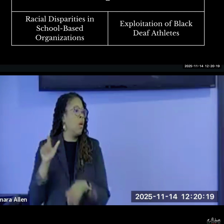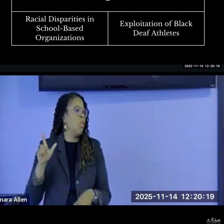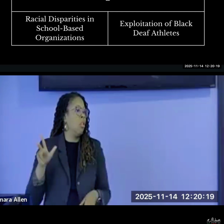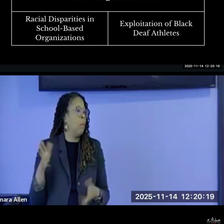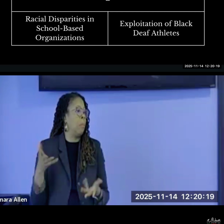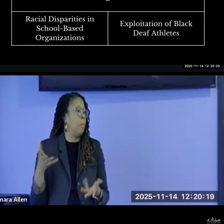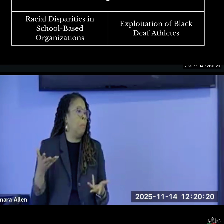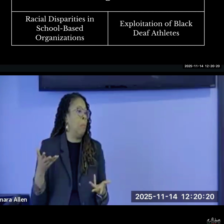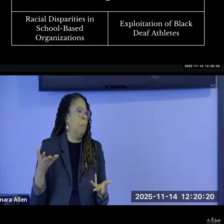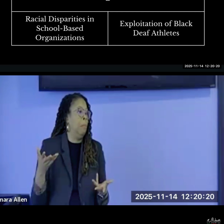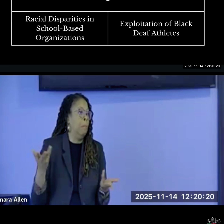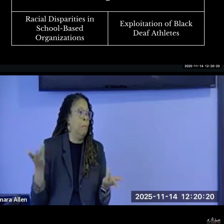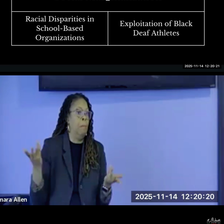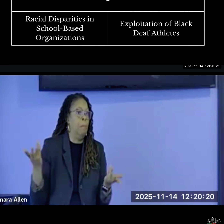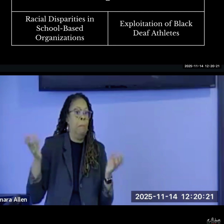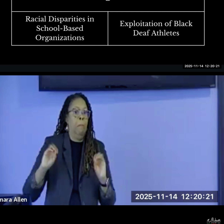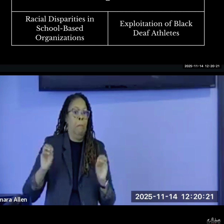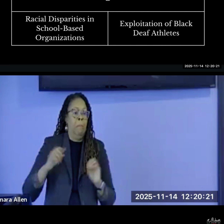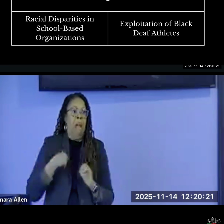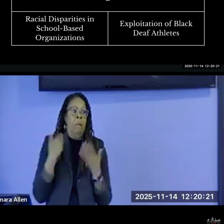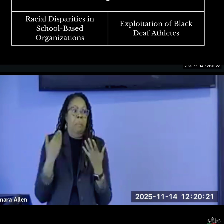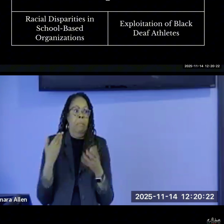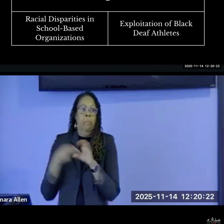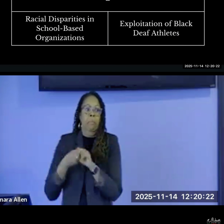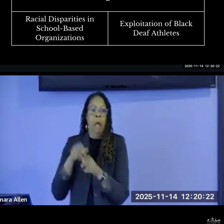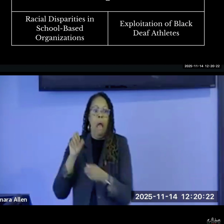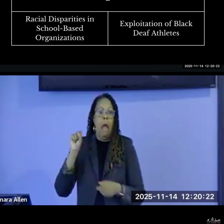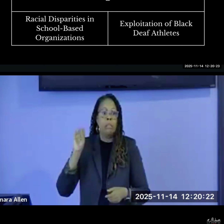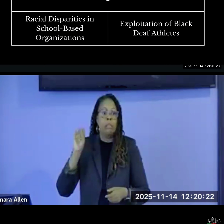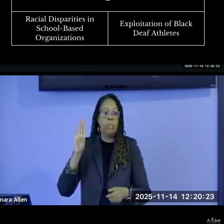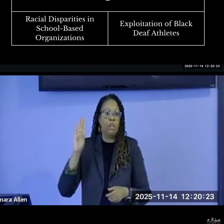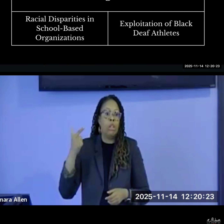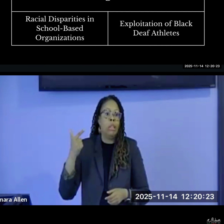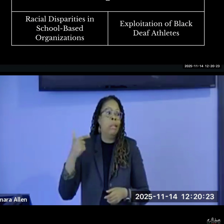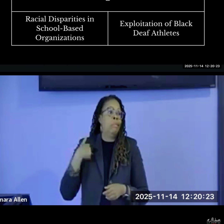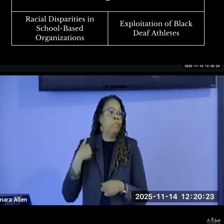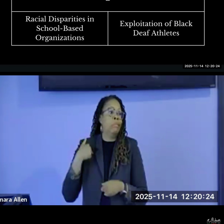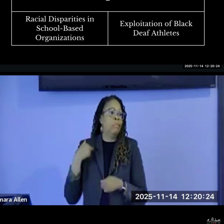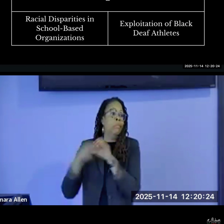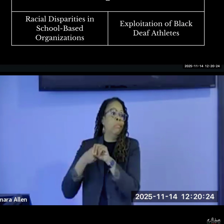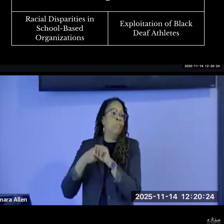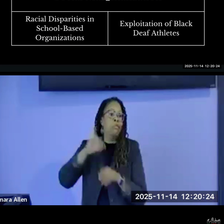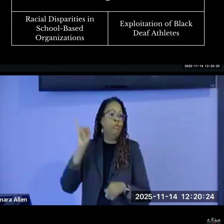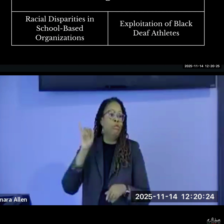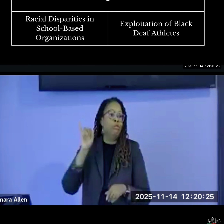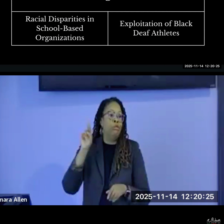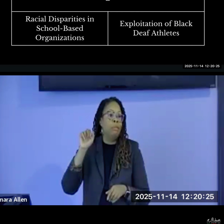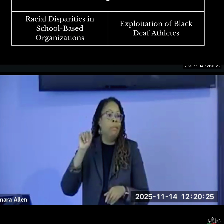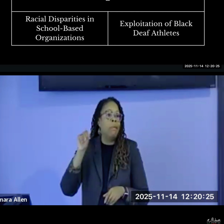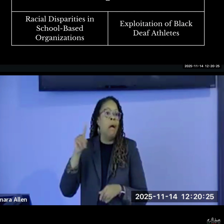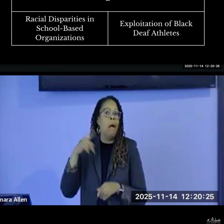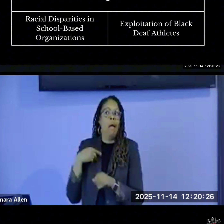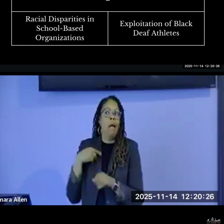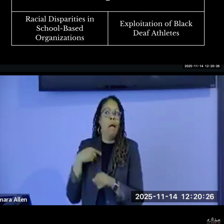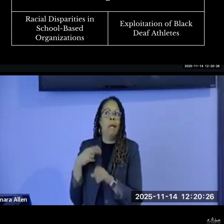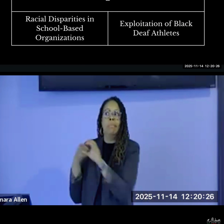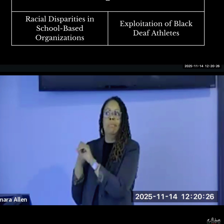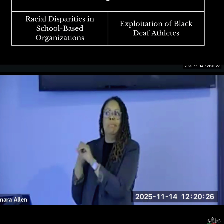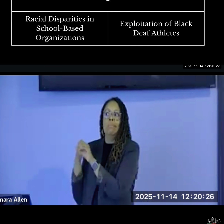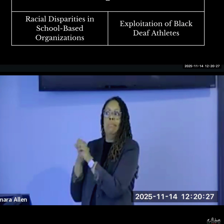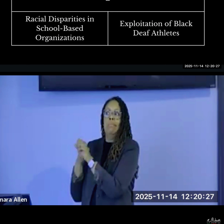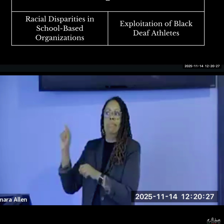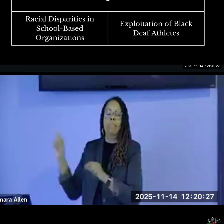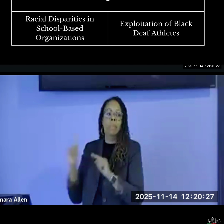or organizations, but didn't receive any encouragement, right? And so they just did it on a limb. They joined the SVG, they